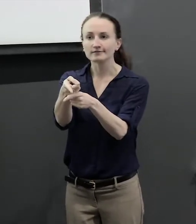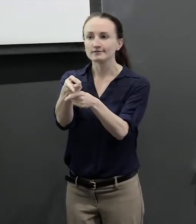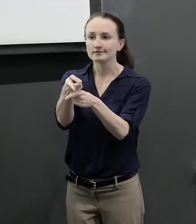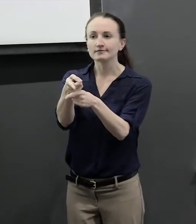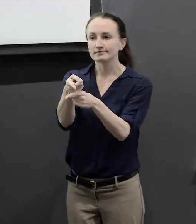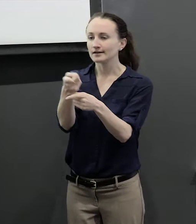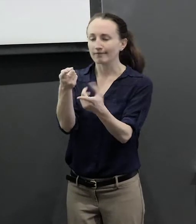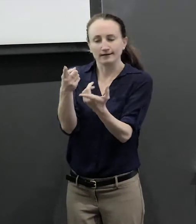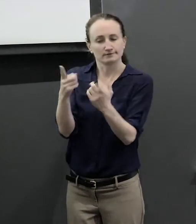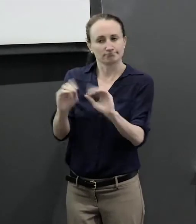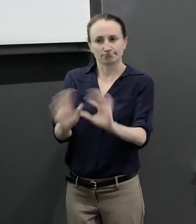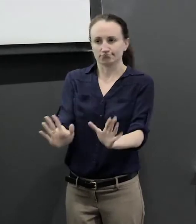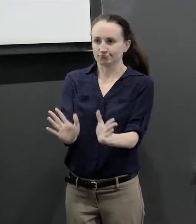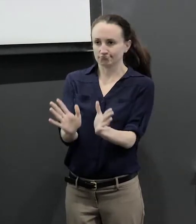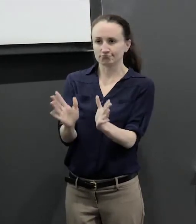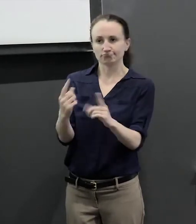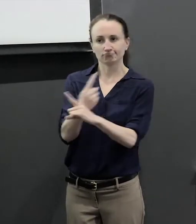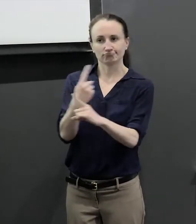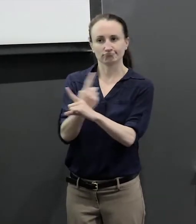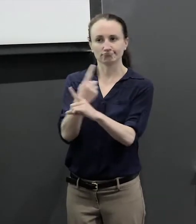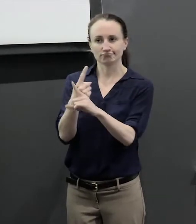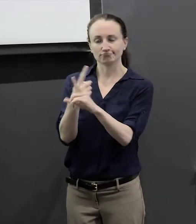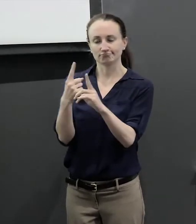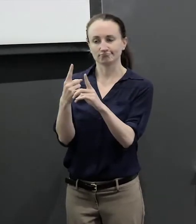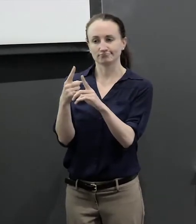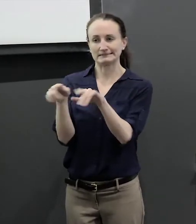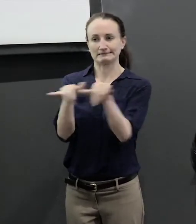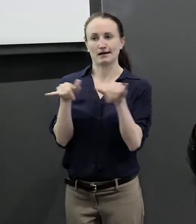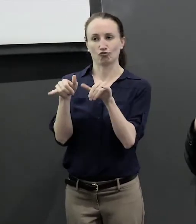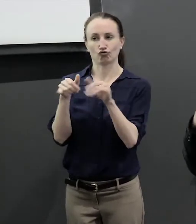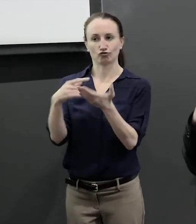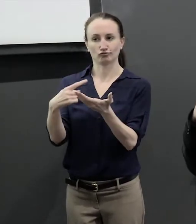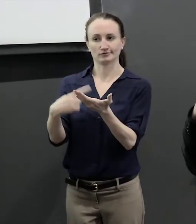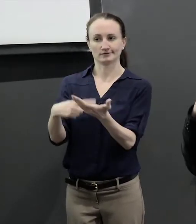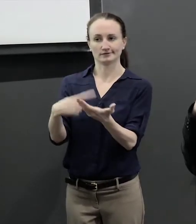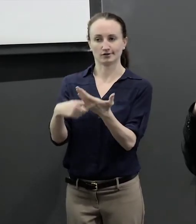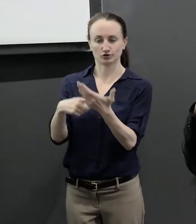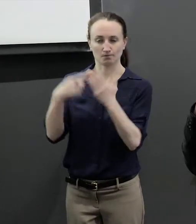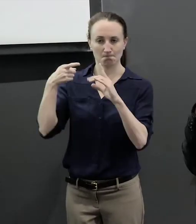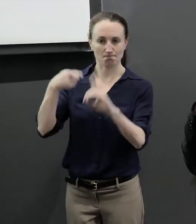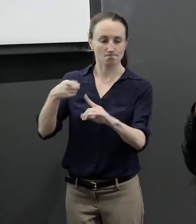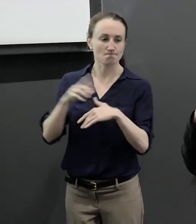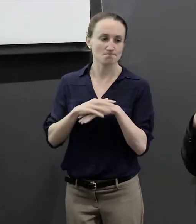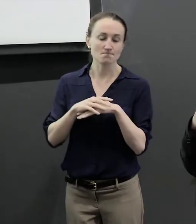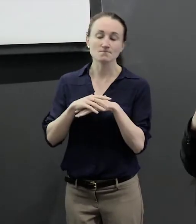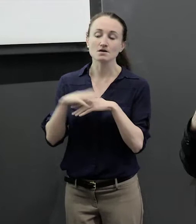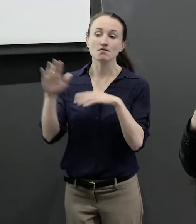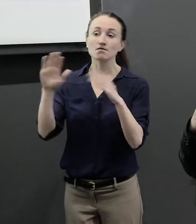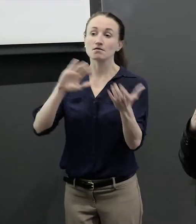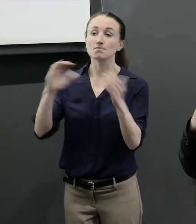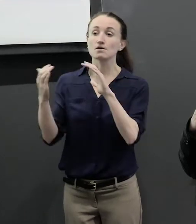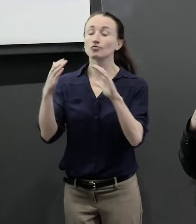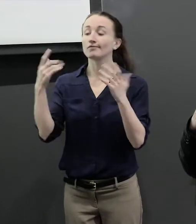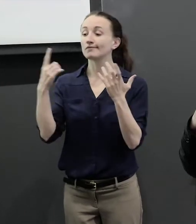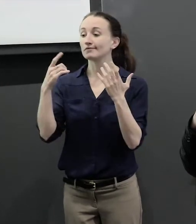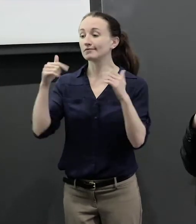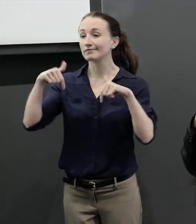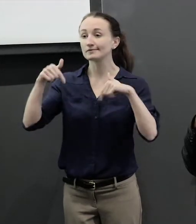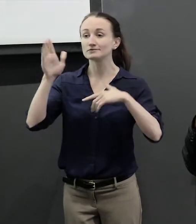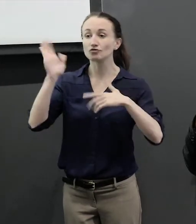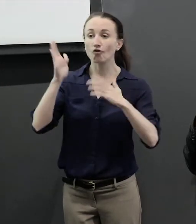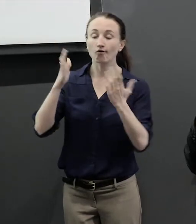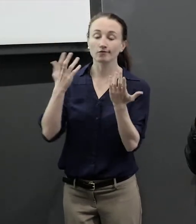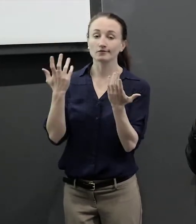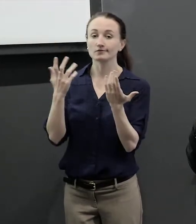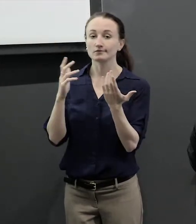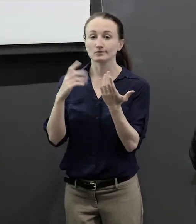completely standard argument. By contrast, the target of this talk,